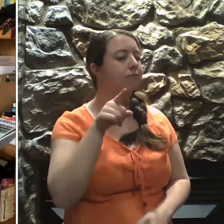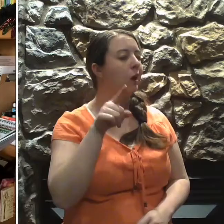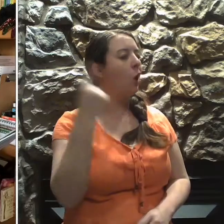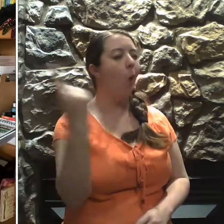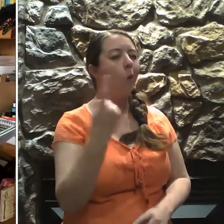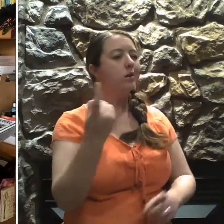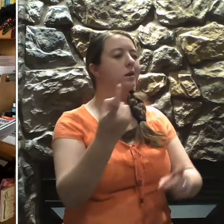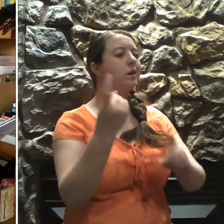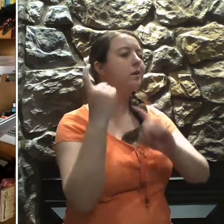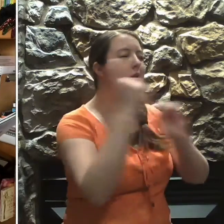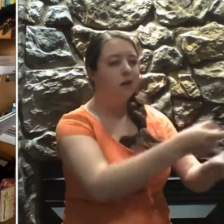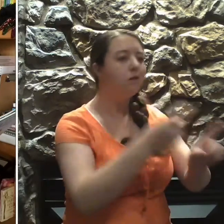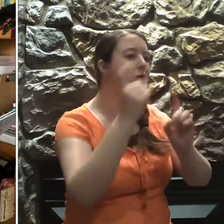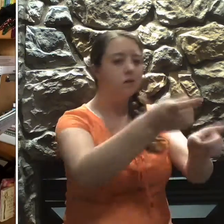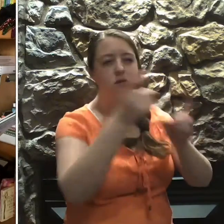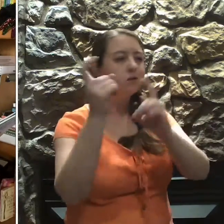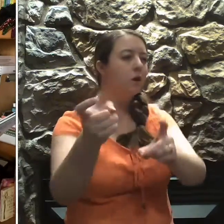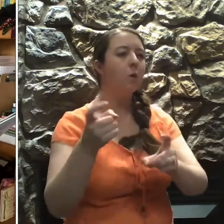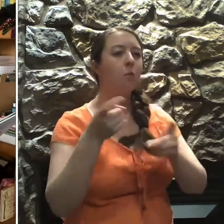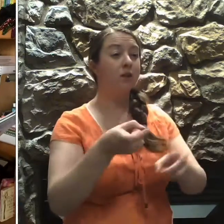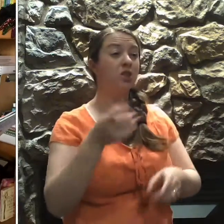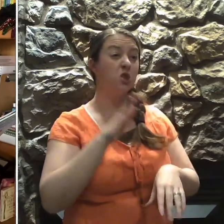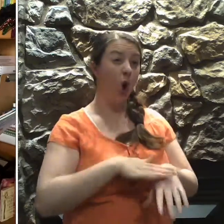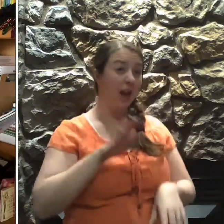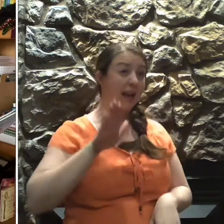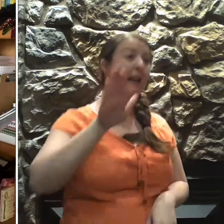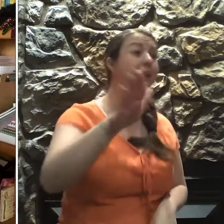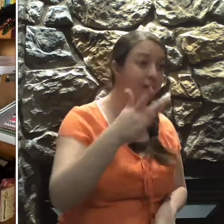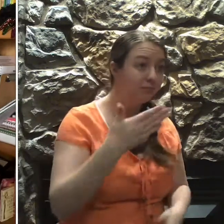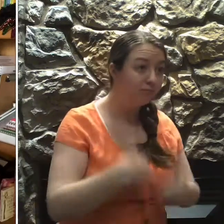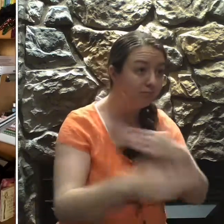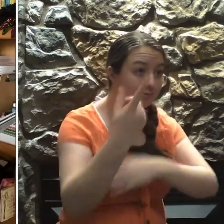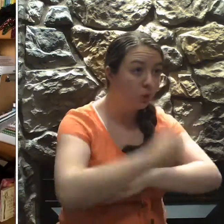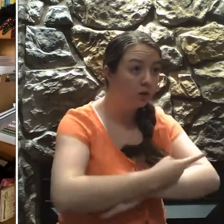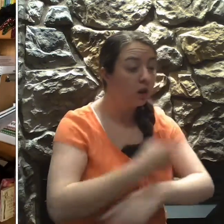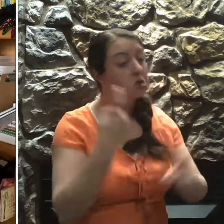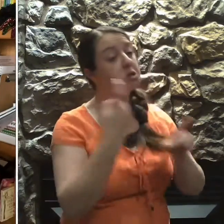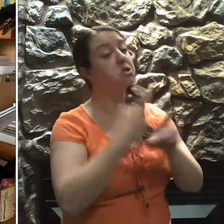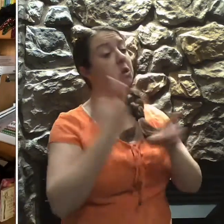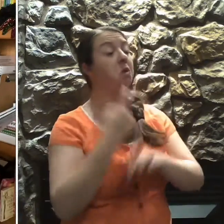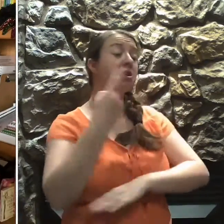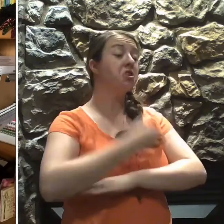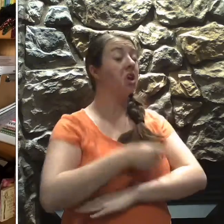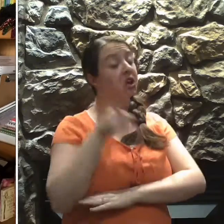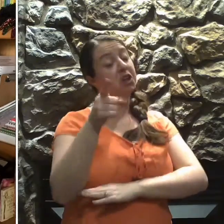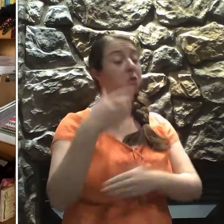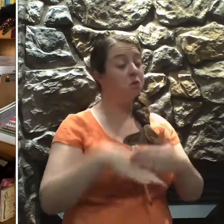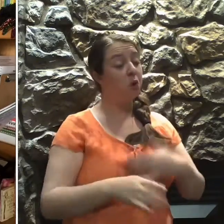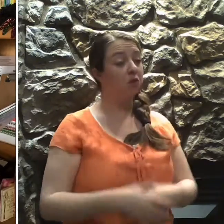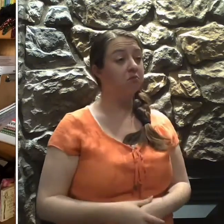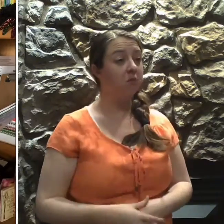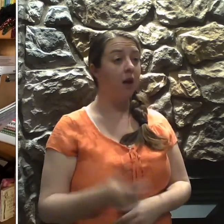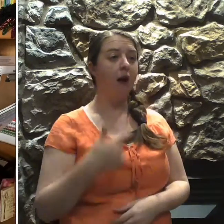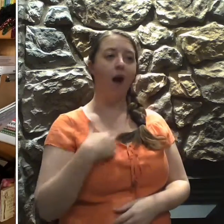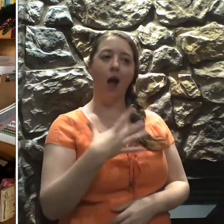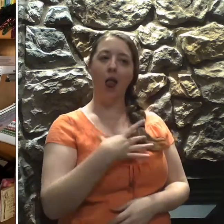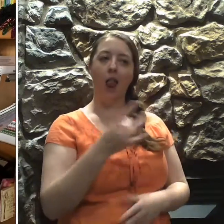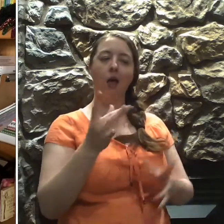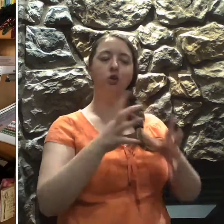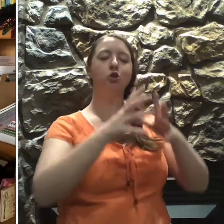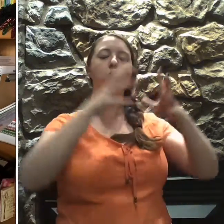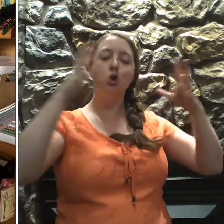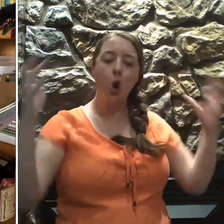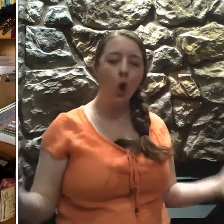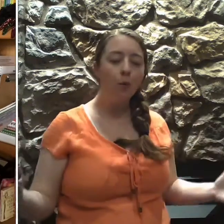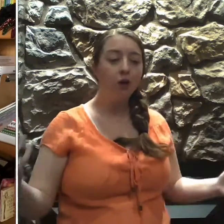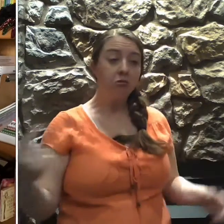his birthday to celebrate the day he was born. I like it so much that I'm not staying in